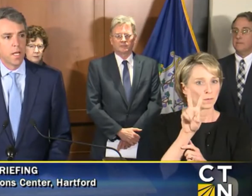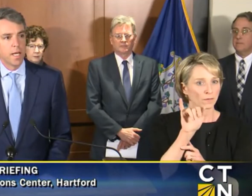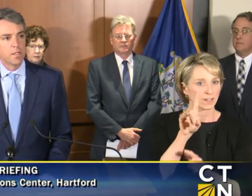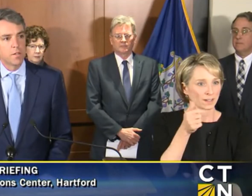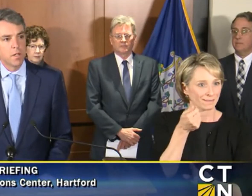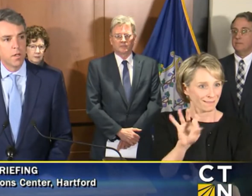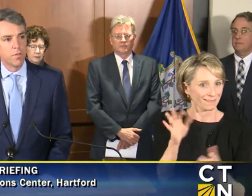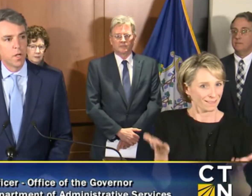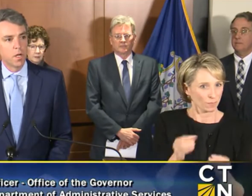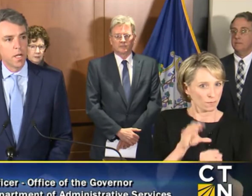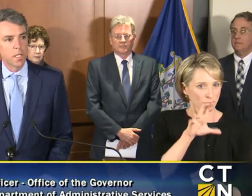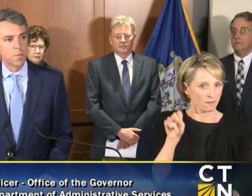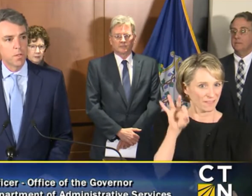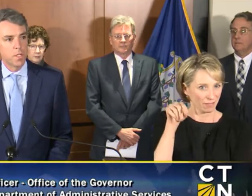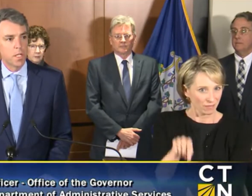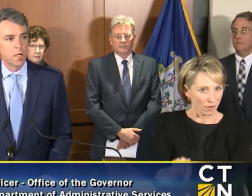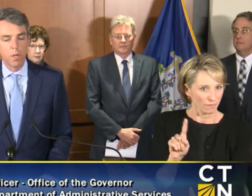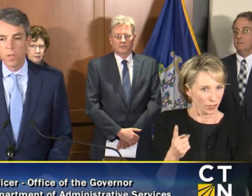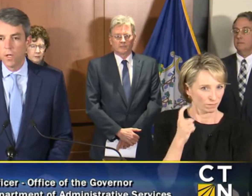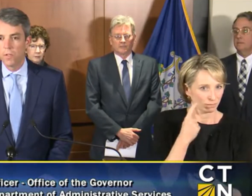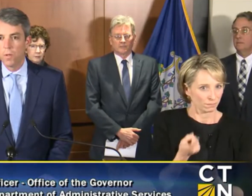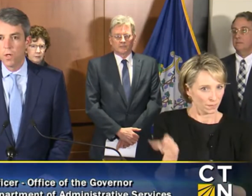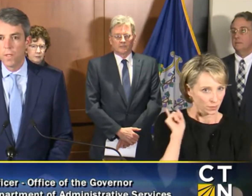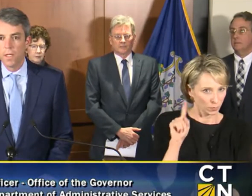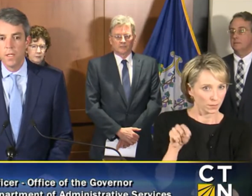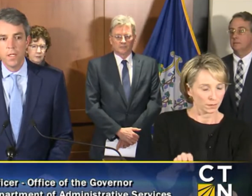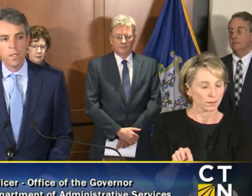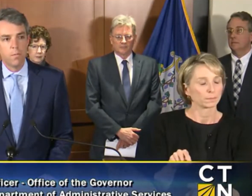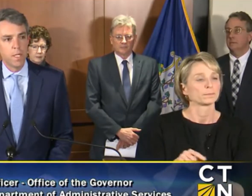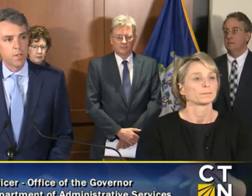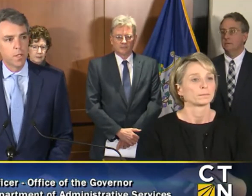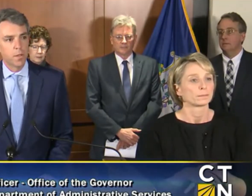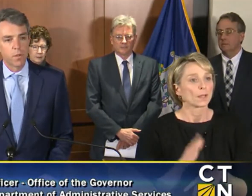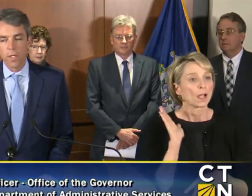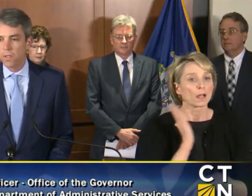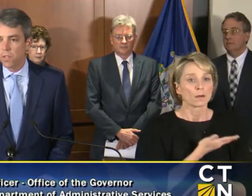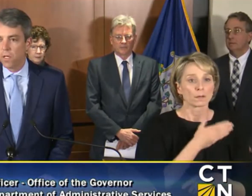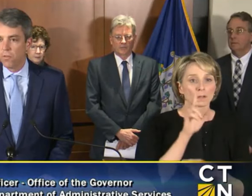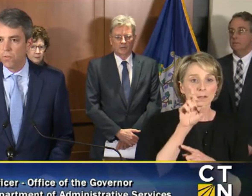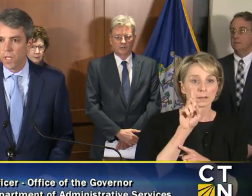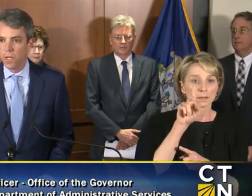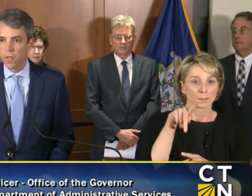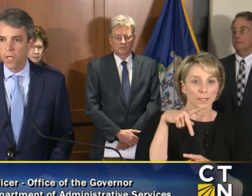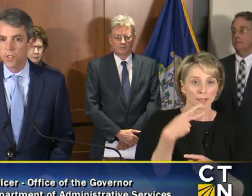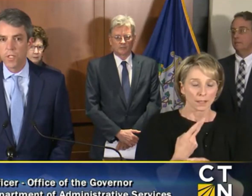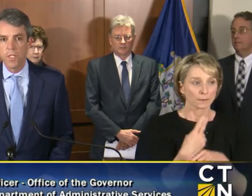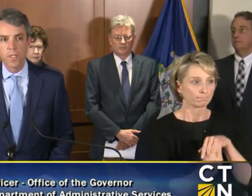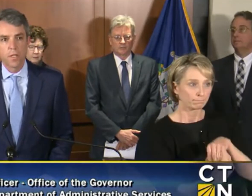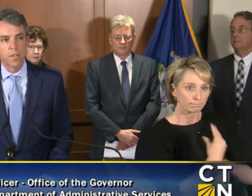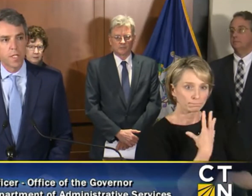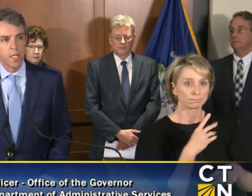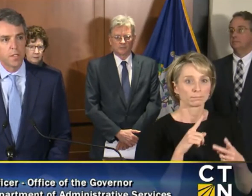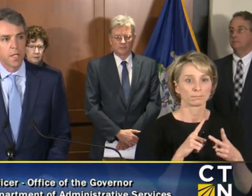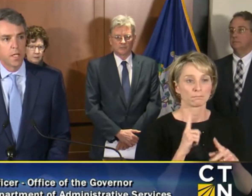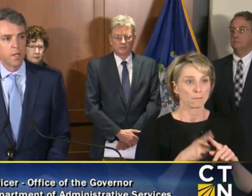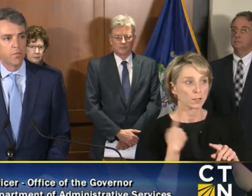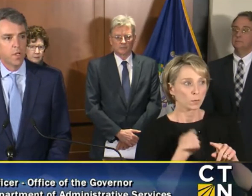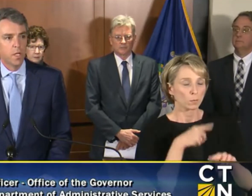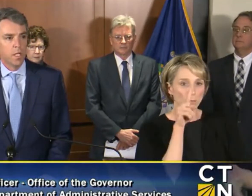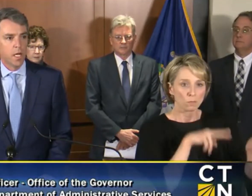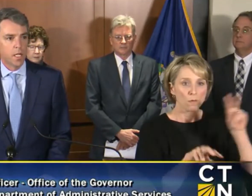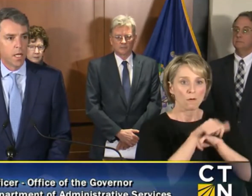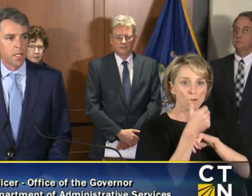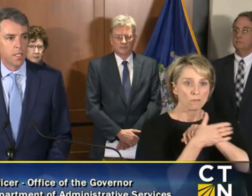the guidance of our experts in our public health department, based on the learnings of other countries and other states that